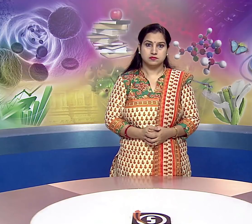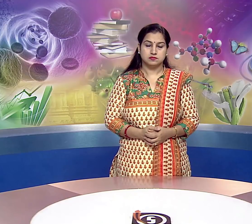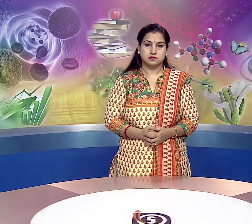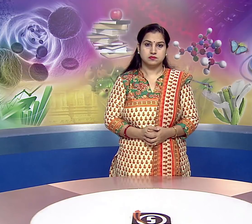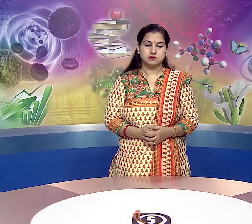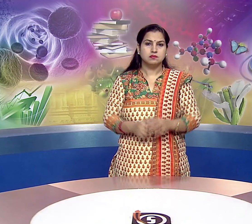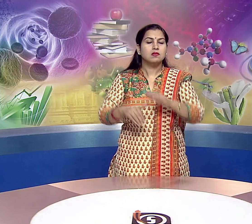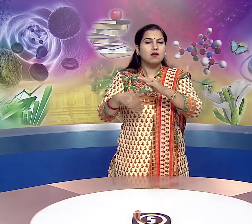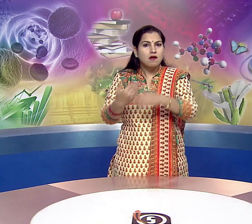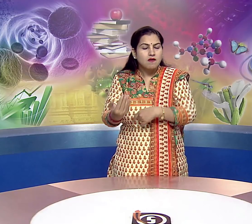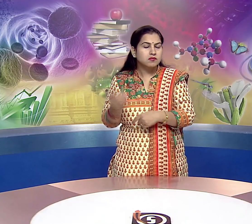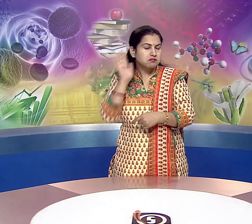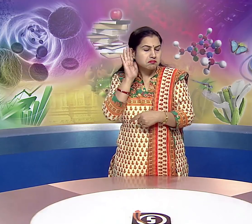After noticing